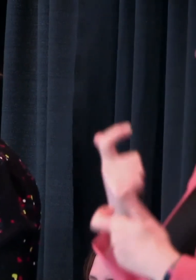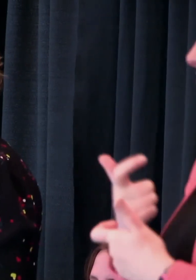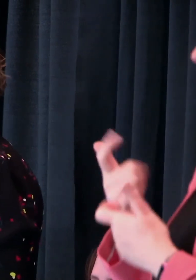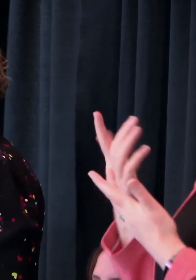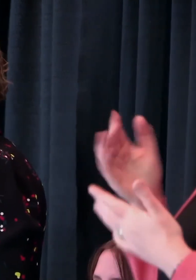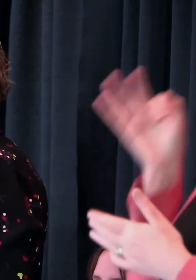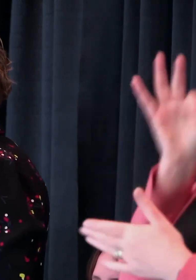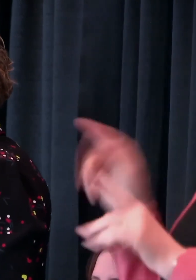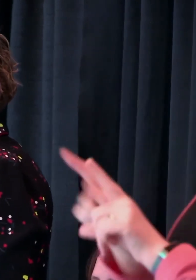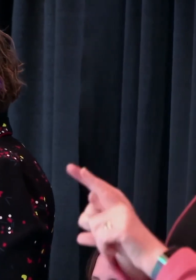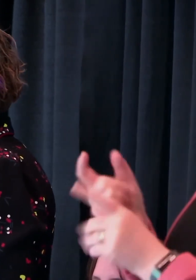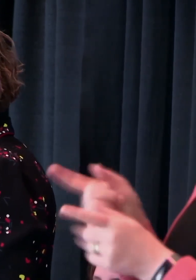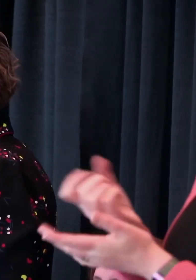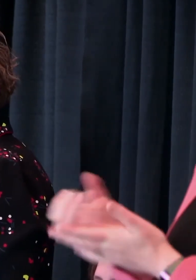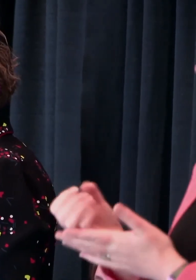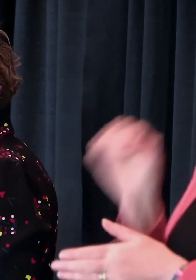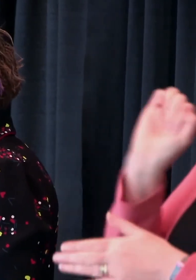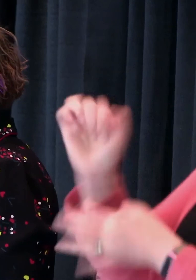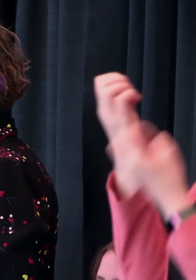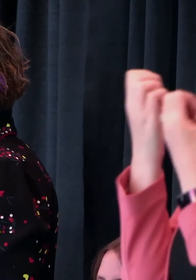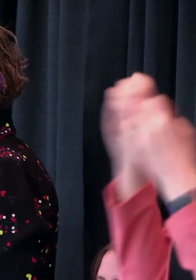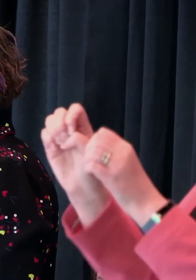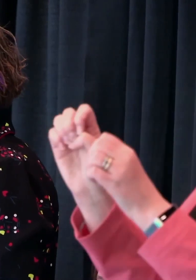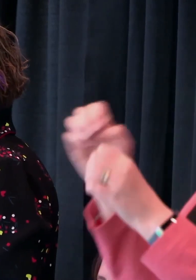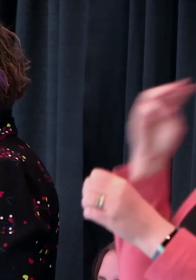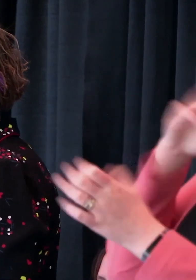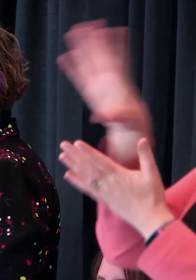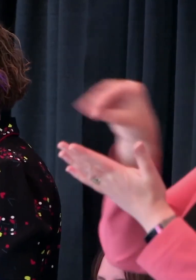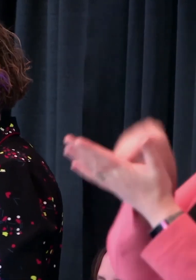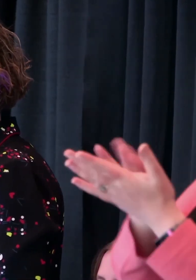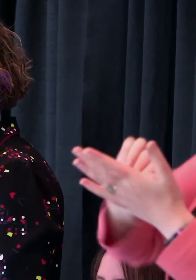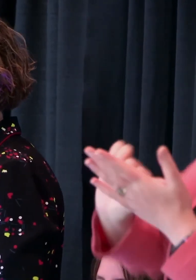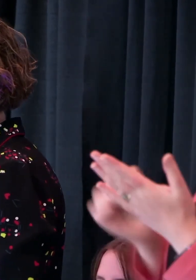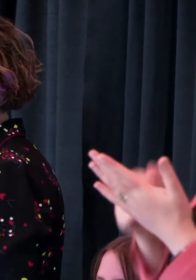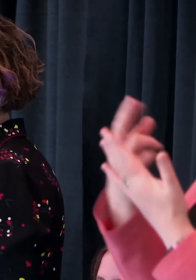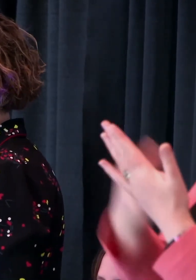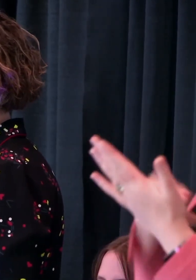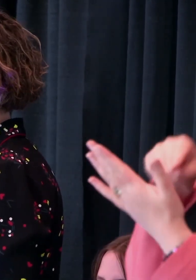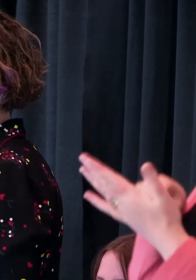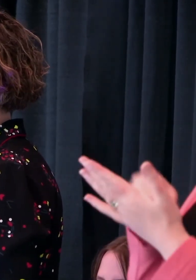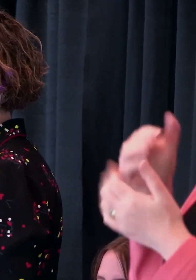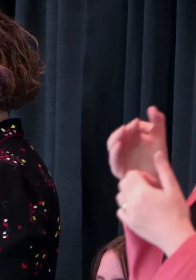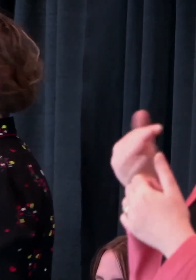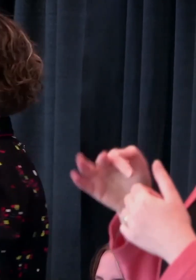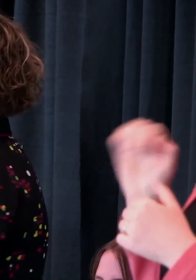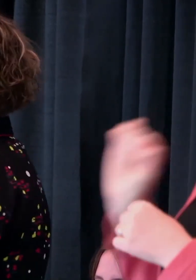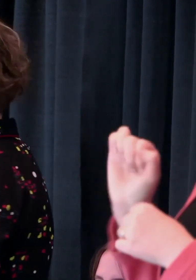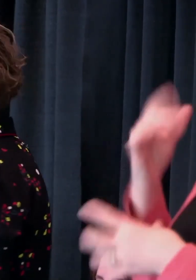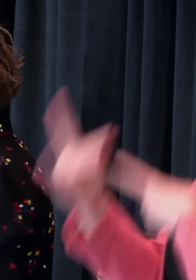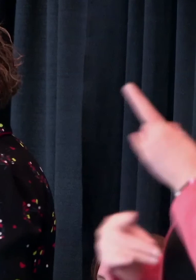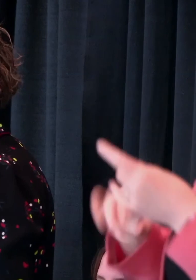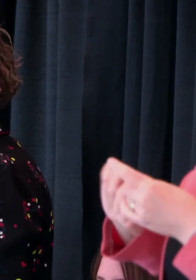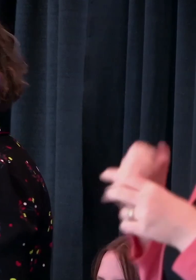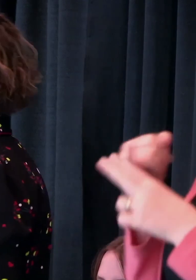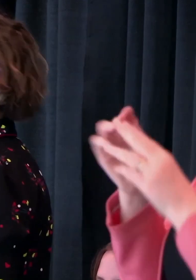joyful. And the exhibition is an important record of the pandemic for the museum, and I'm sure that the artworks are going to resonate with and engage our